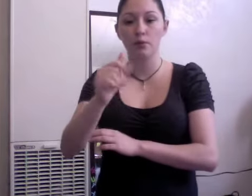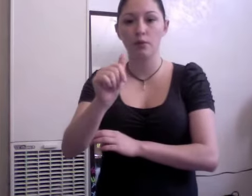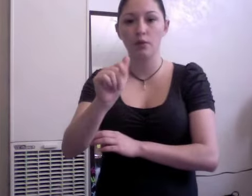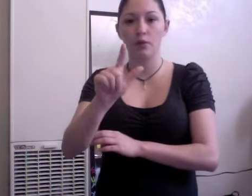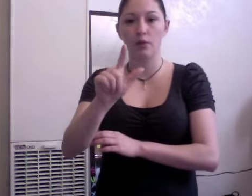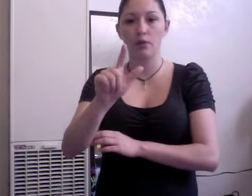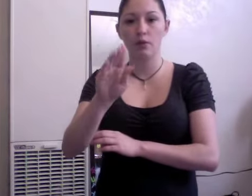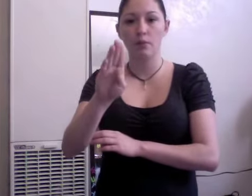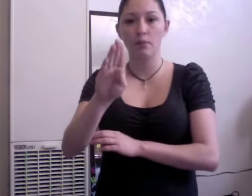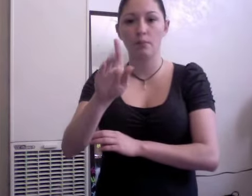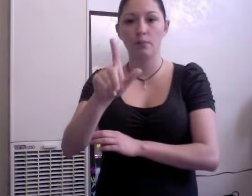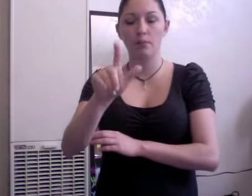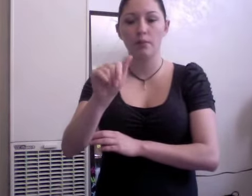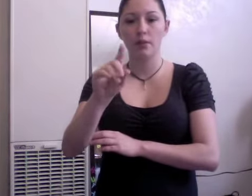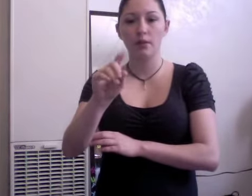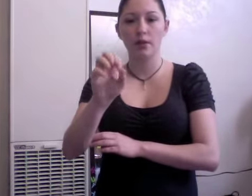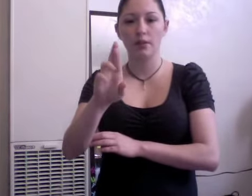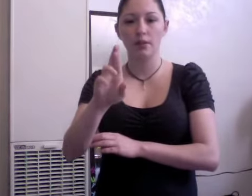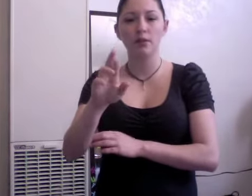down fats and things like that as needed.